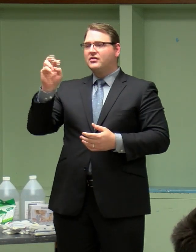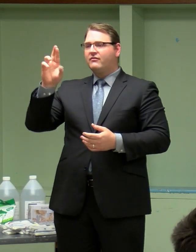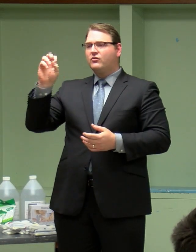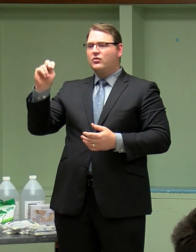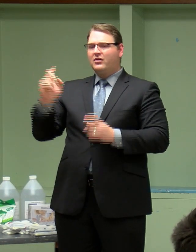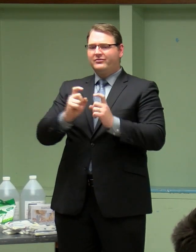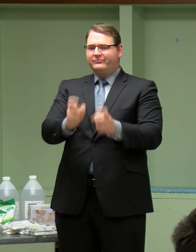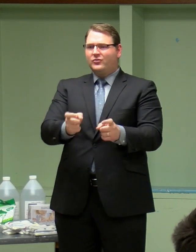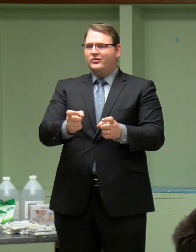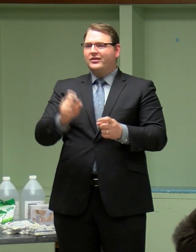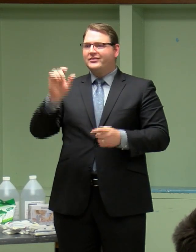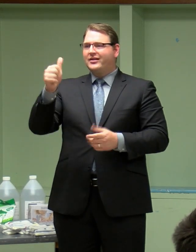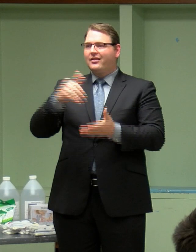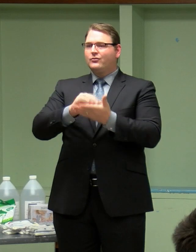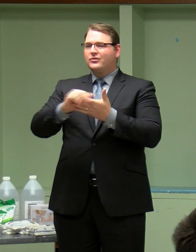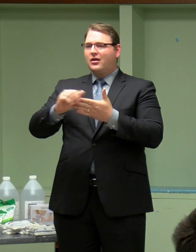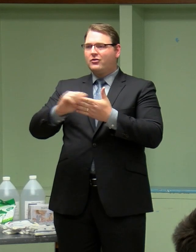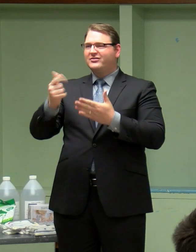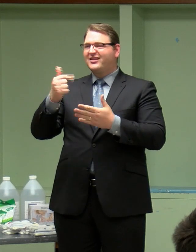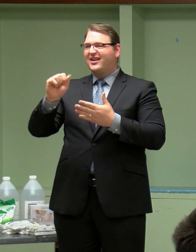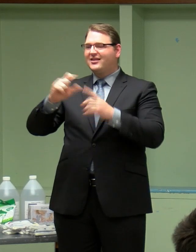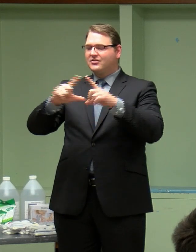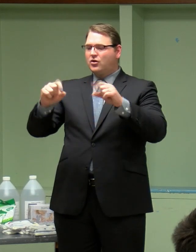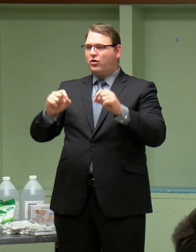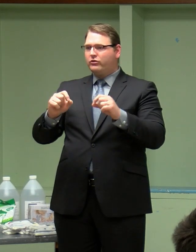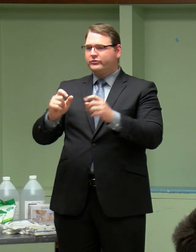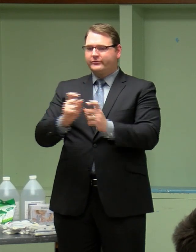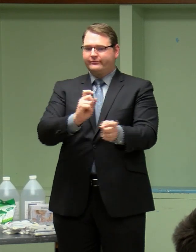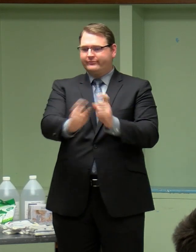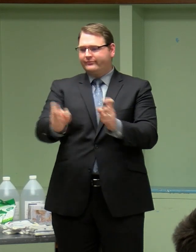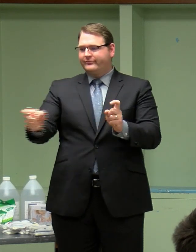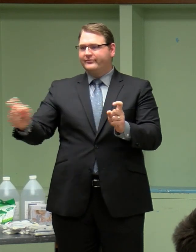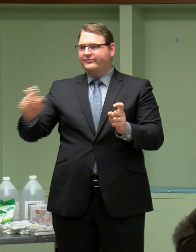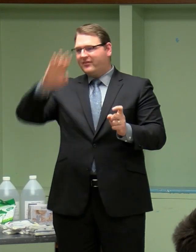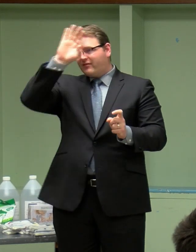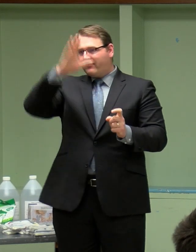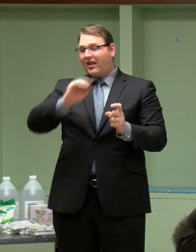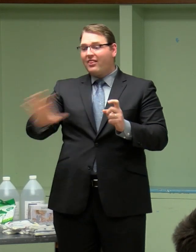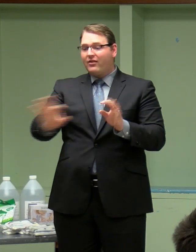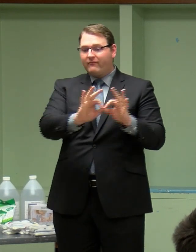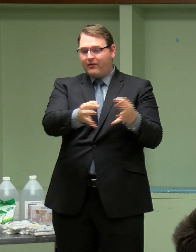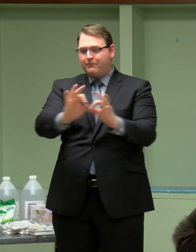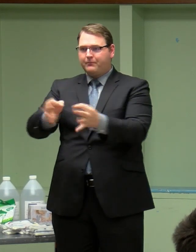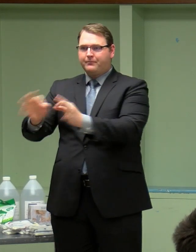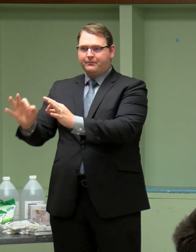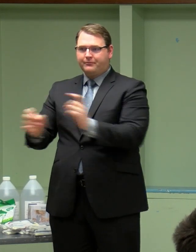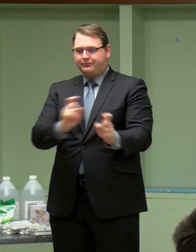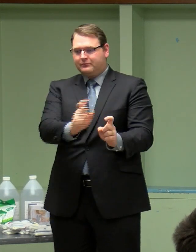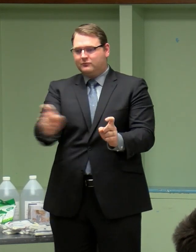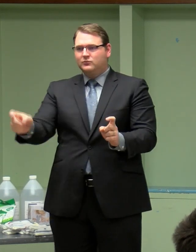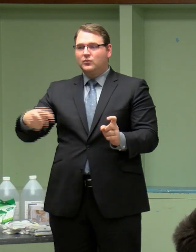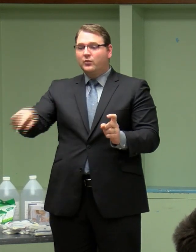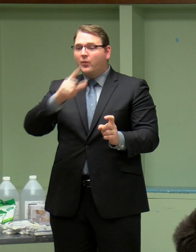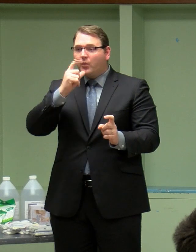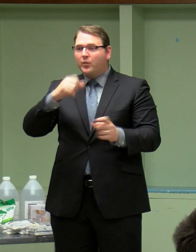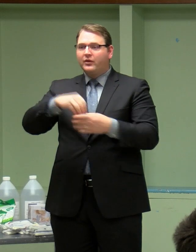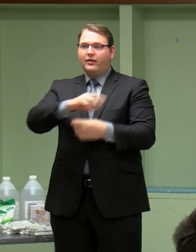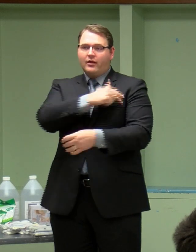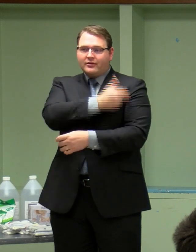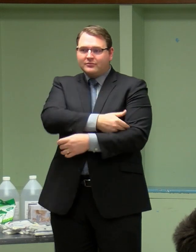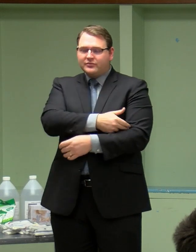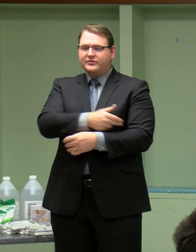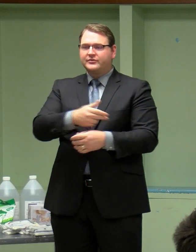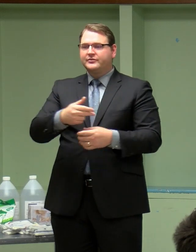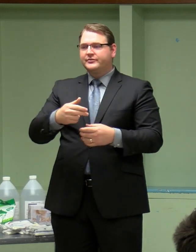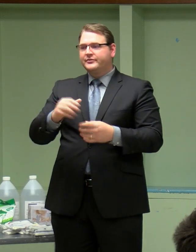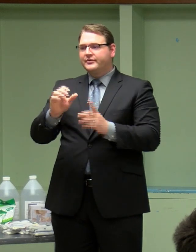gas cards that we're using for our firefighters and their families who are in the hospital either due to COVID-19